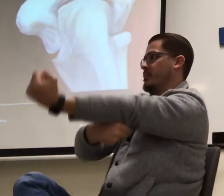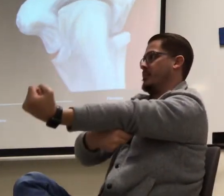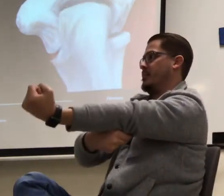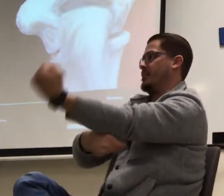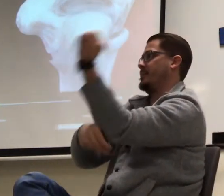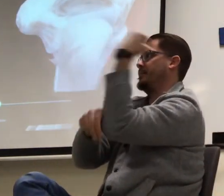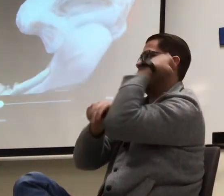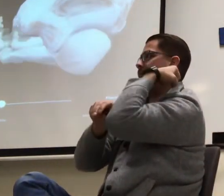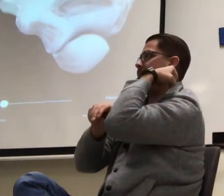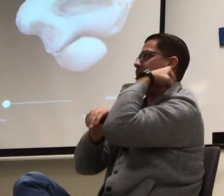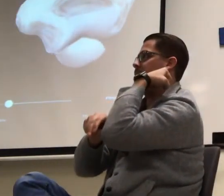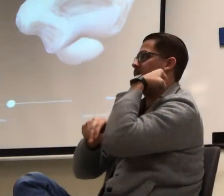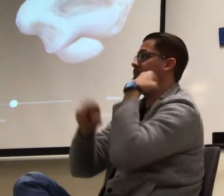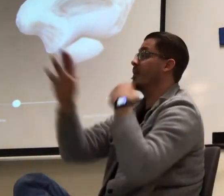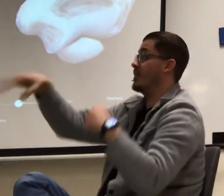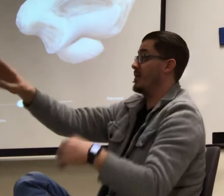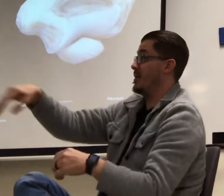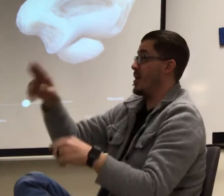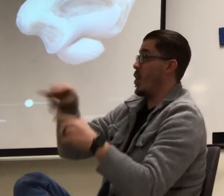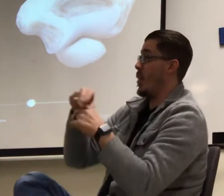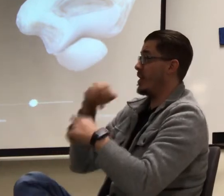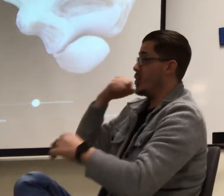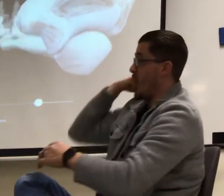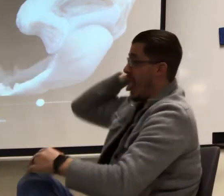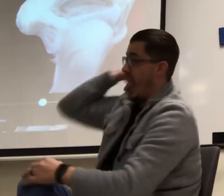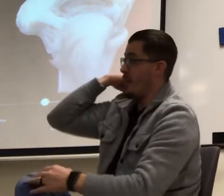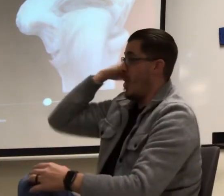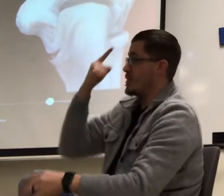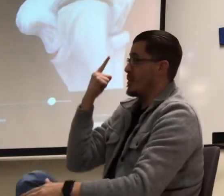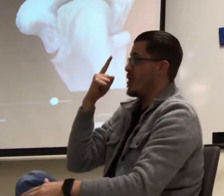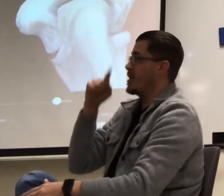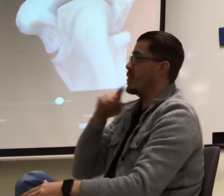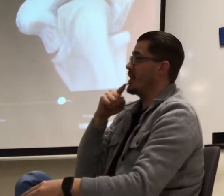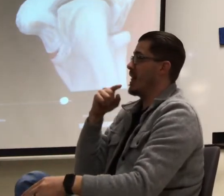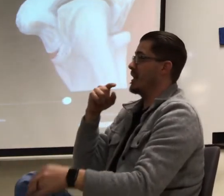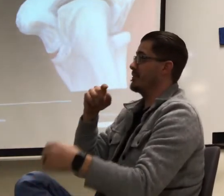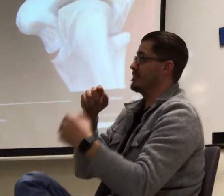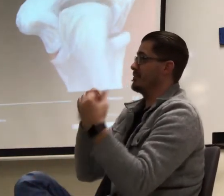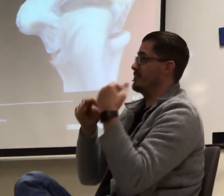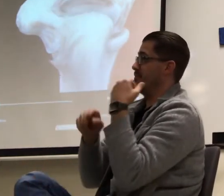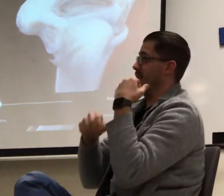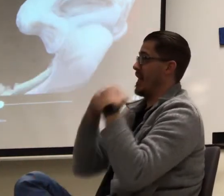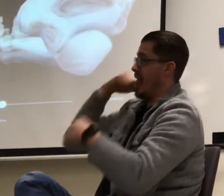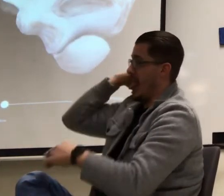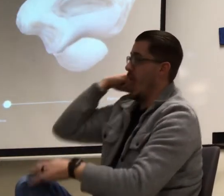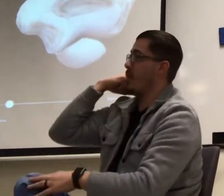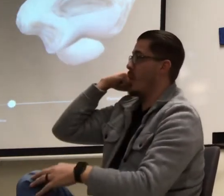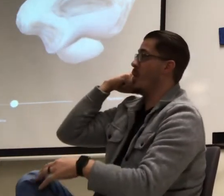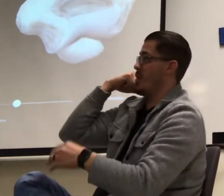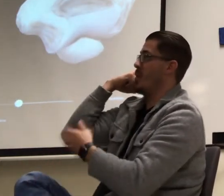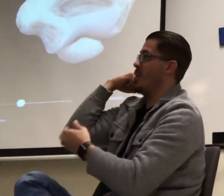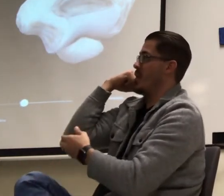extend. When you elbow someone, you're basically elbowing them with the olecranon, the bony part of your elbow there. But, all